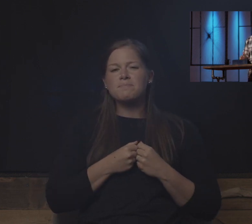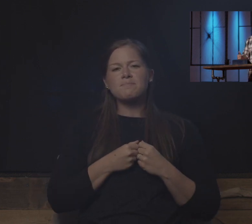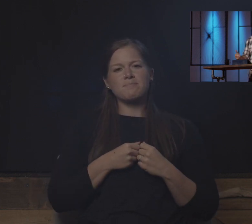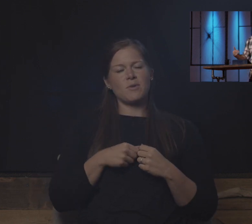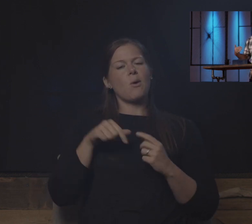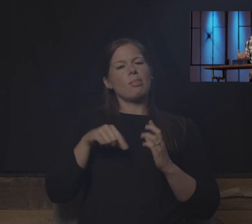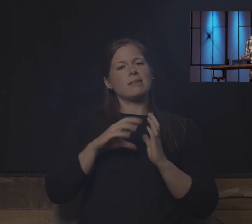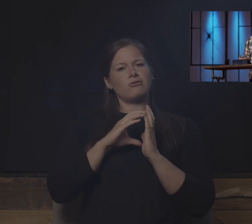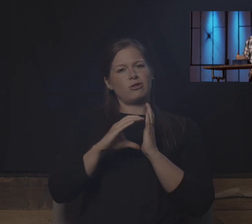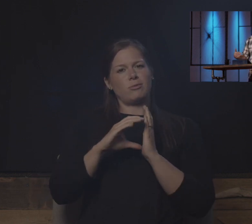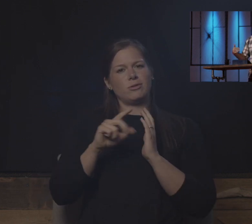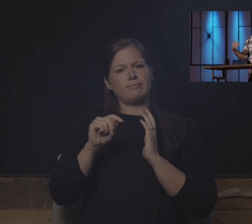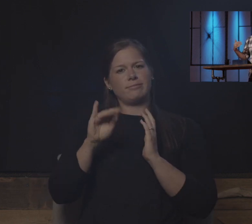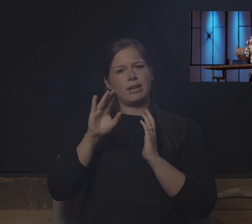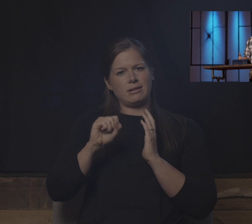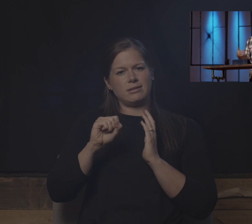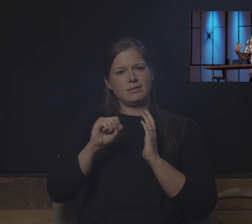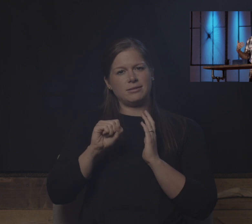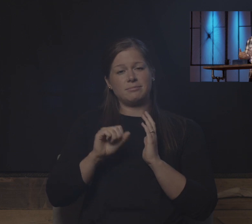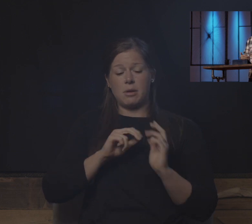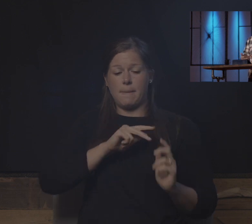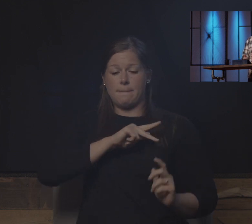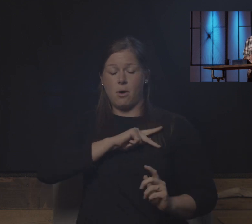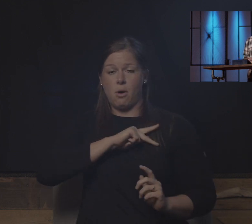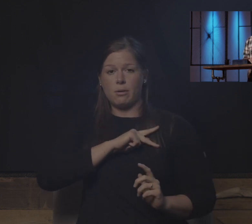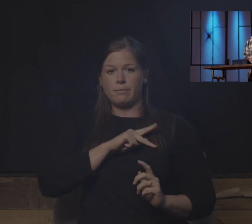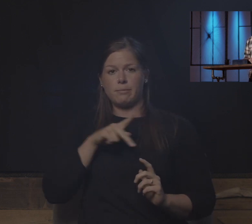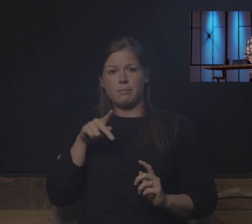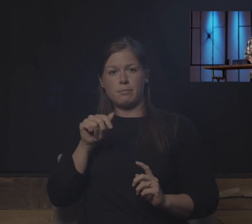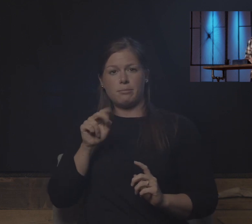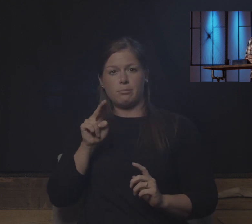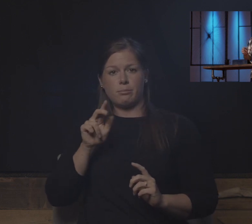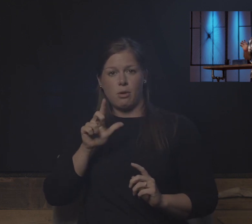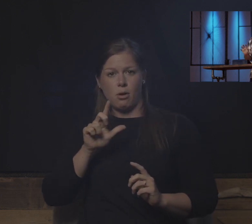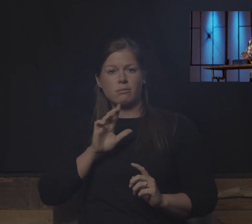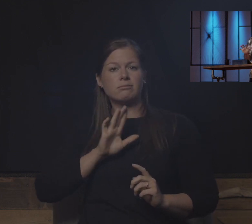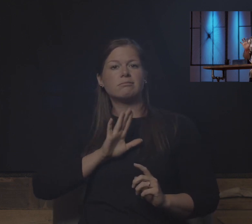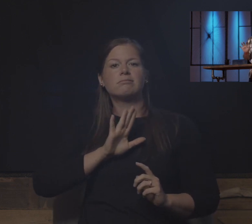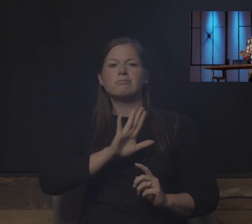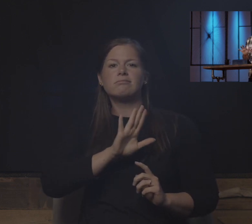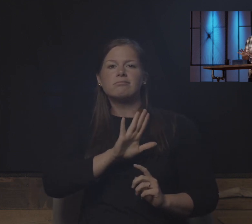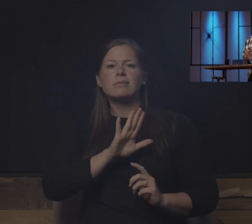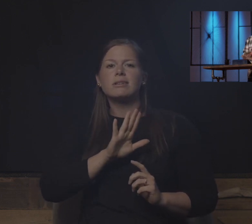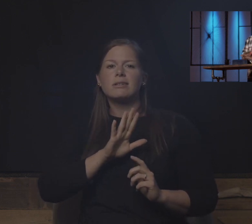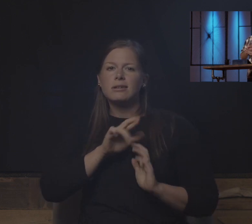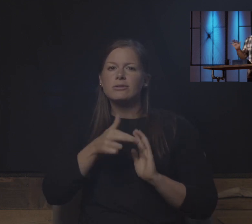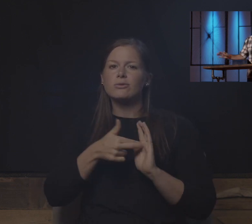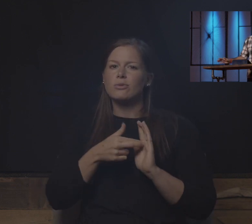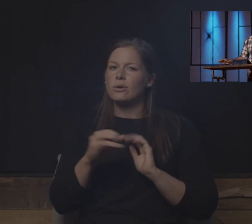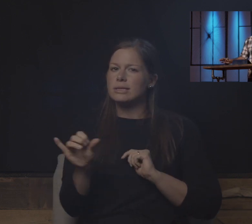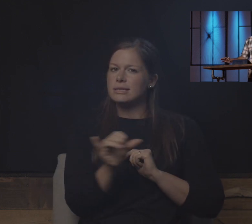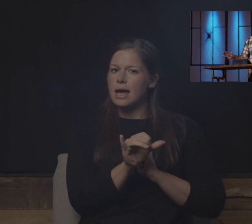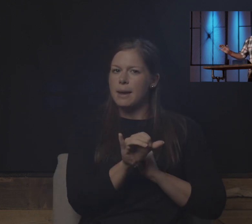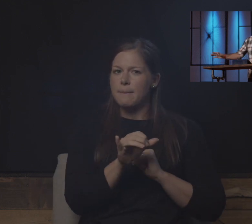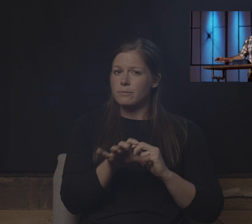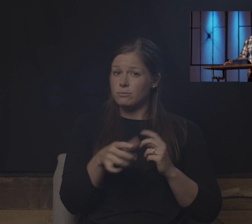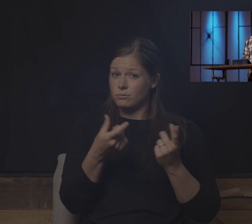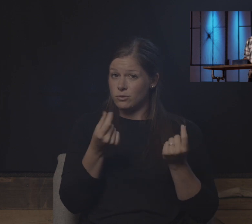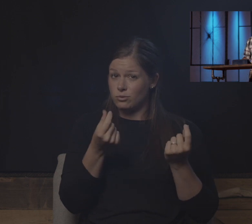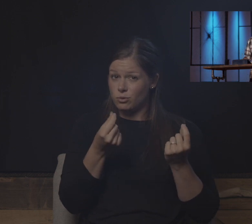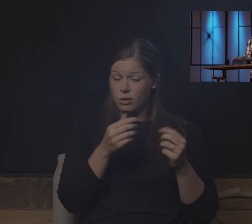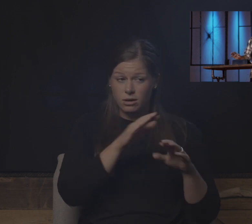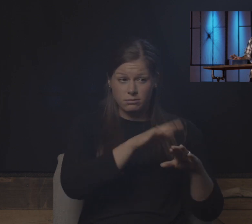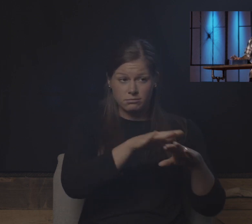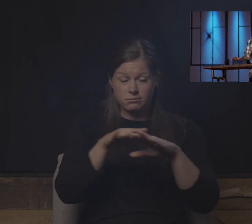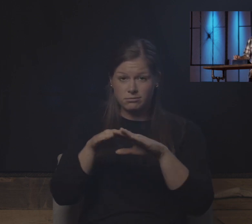lives that make their God and the truth that they believe about that God, that they would make those things look great to